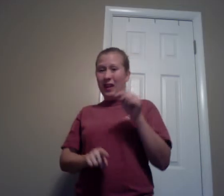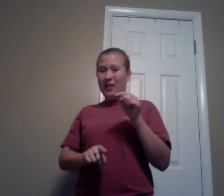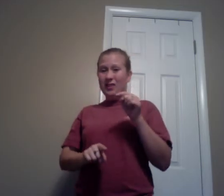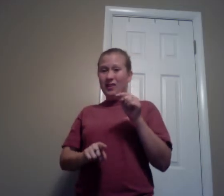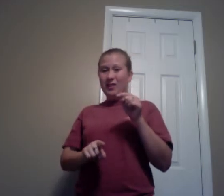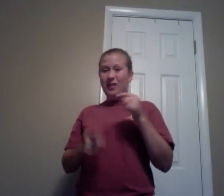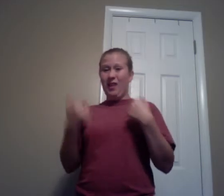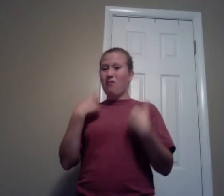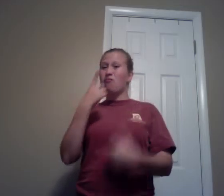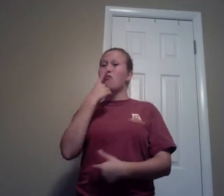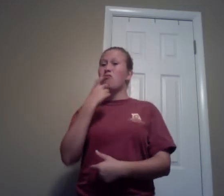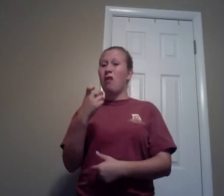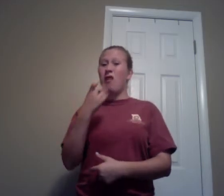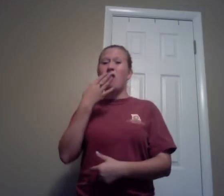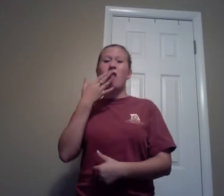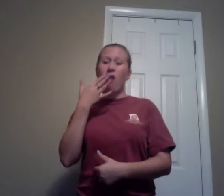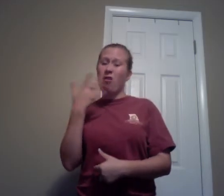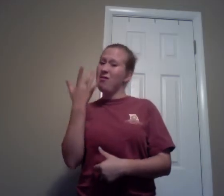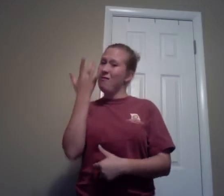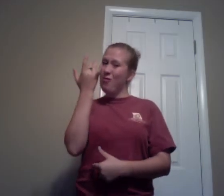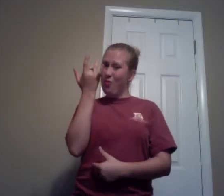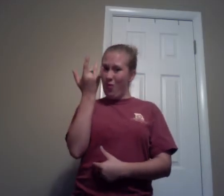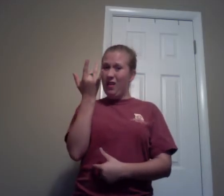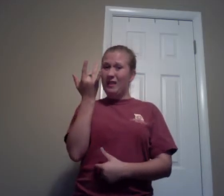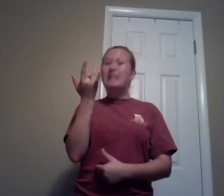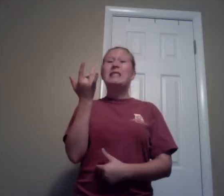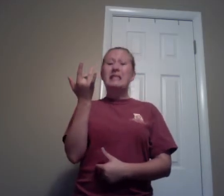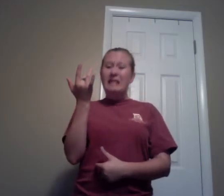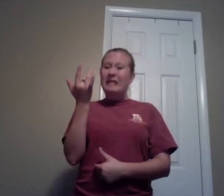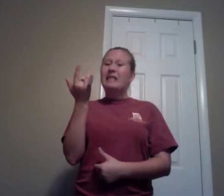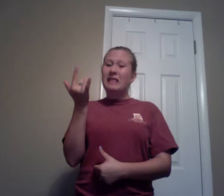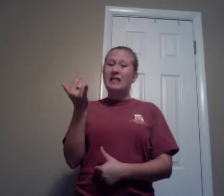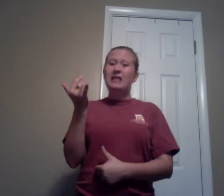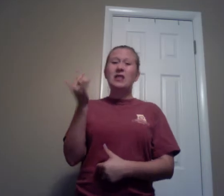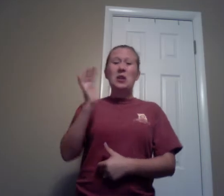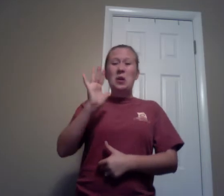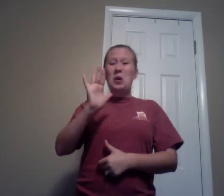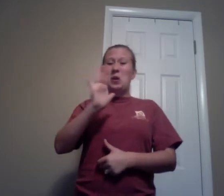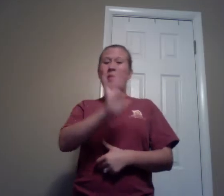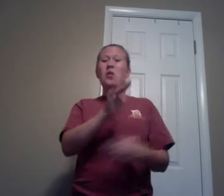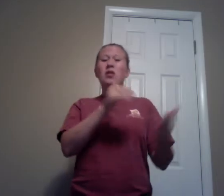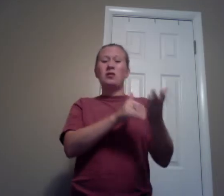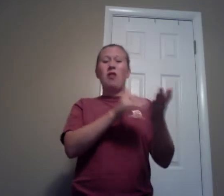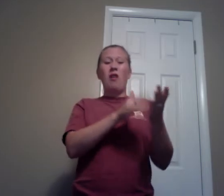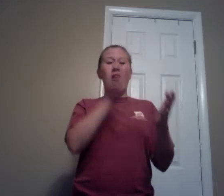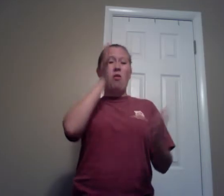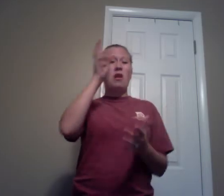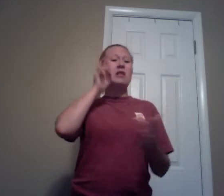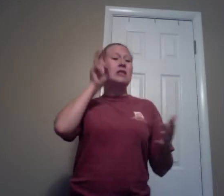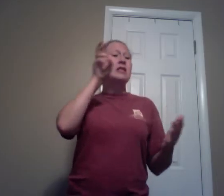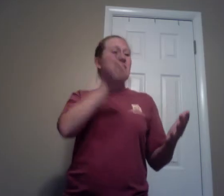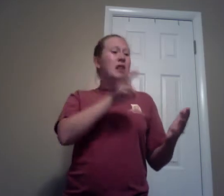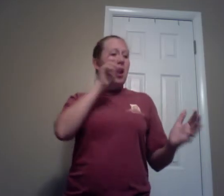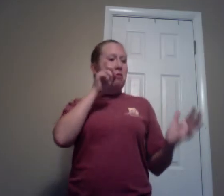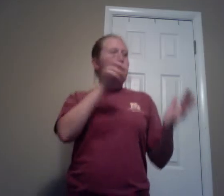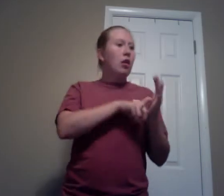no blood there. That's the reason that your instructions will probably say to avoid red or purple liquids. So the Crystal